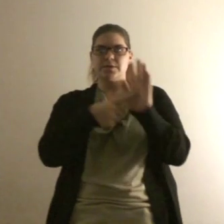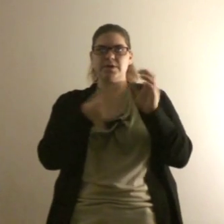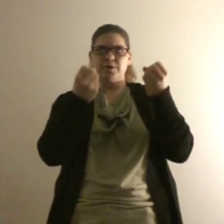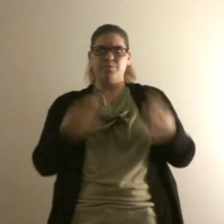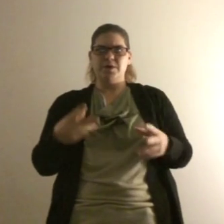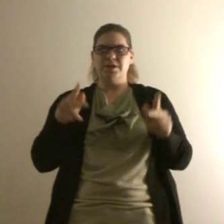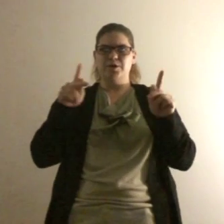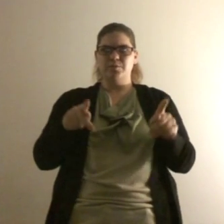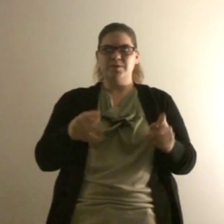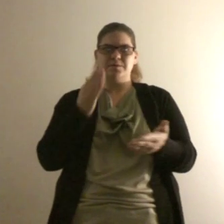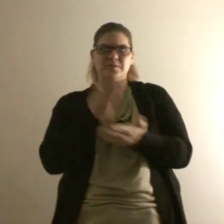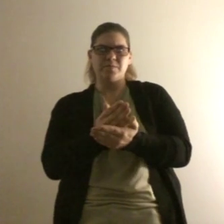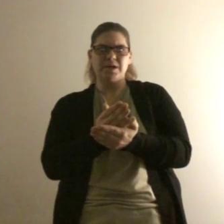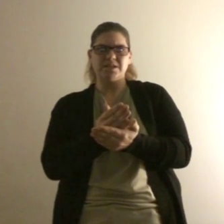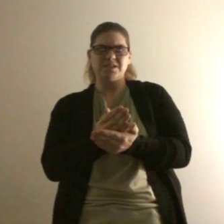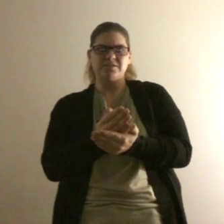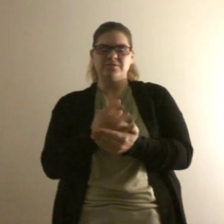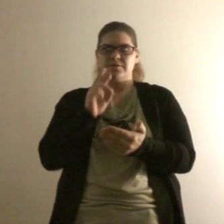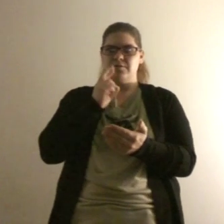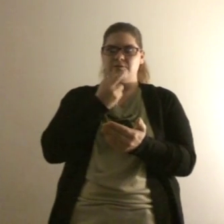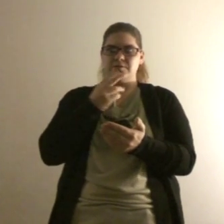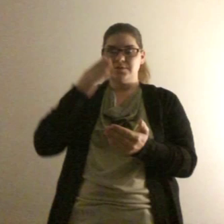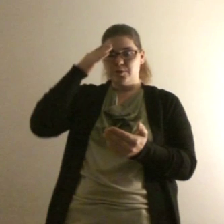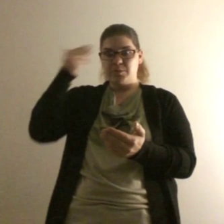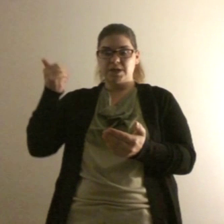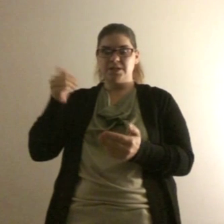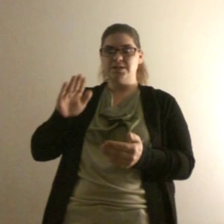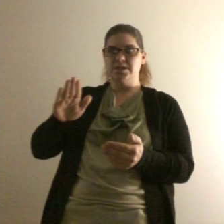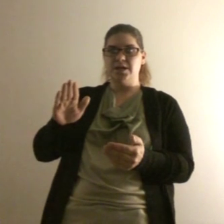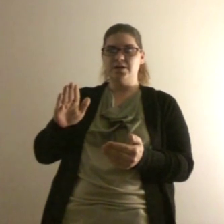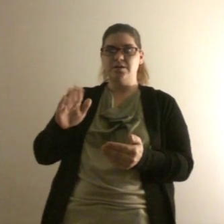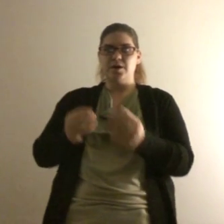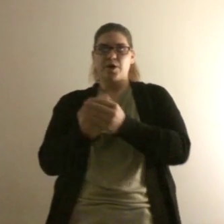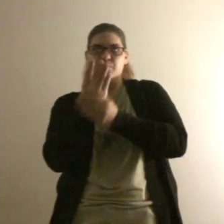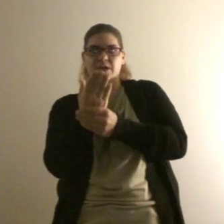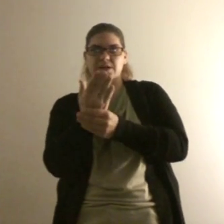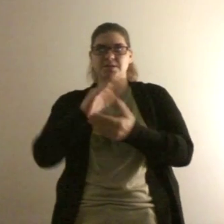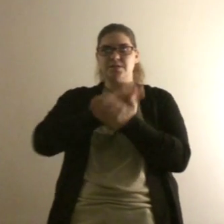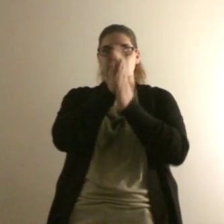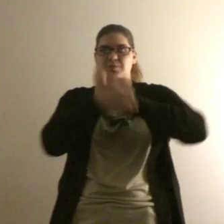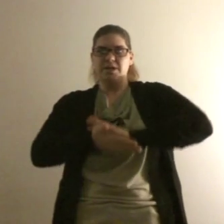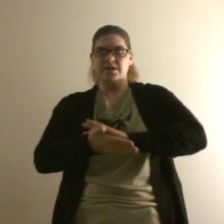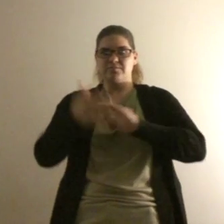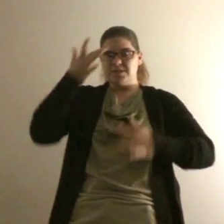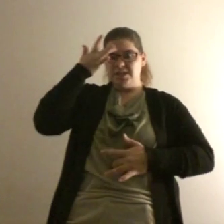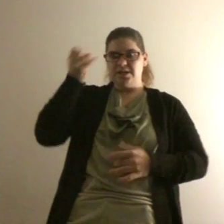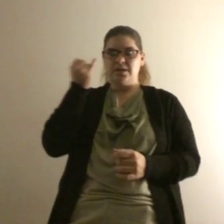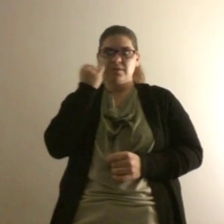sick. If you listen to their side of the story, they would have you believe that rose bushes are not